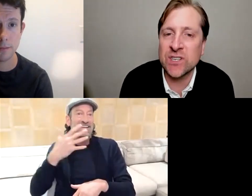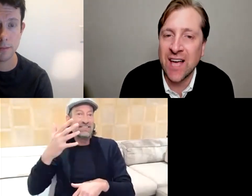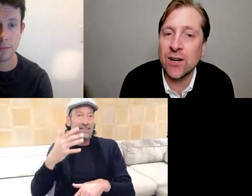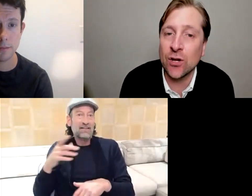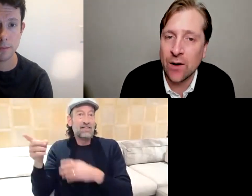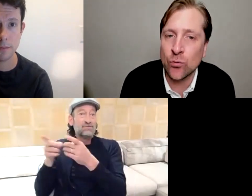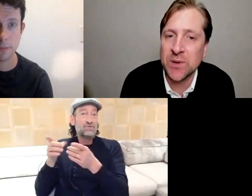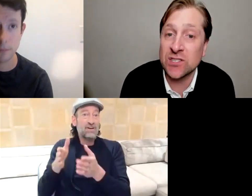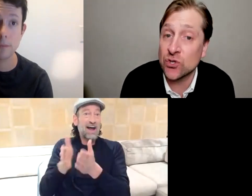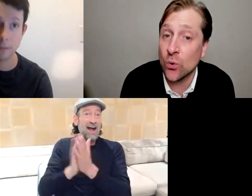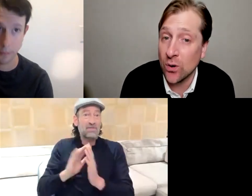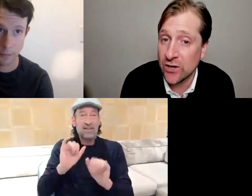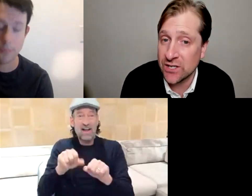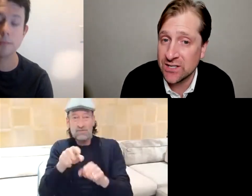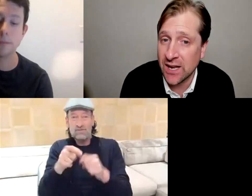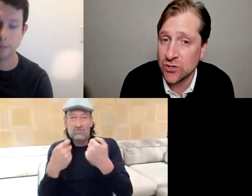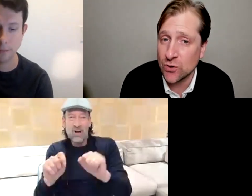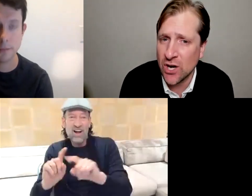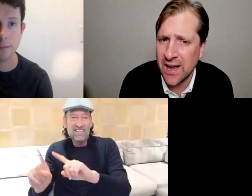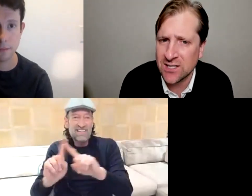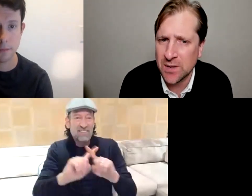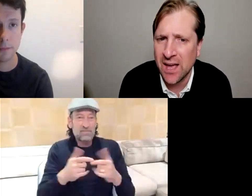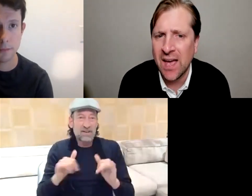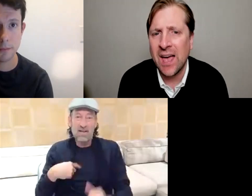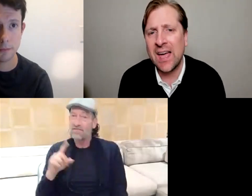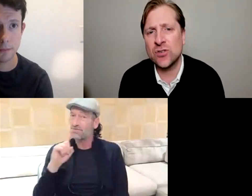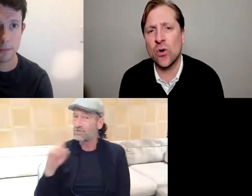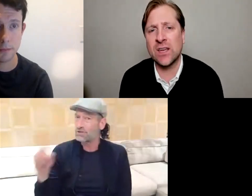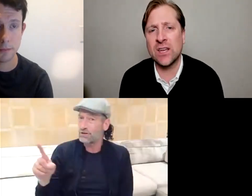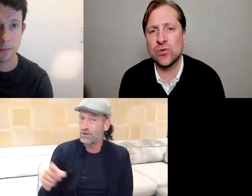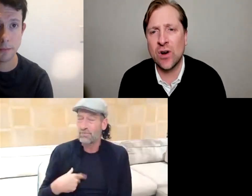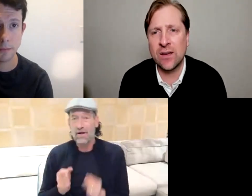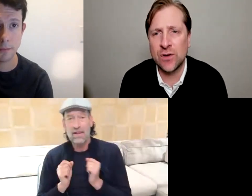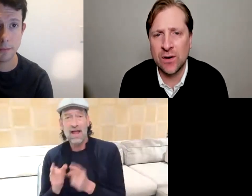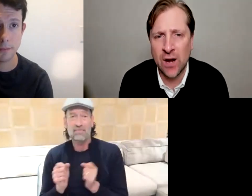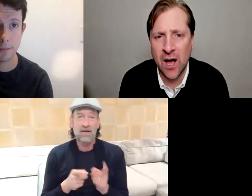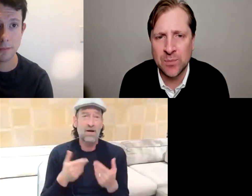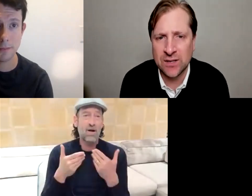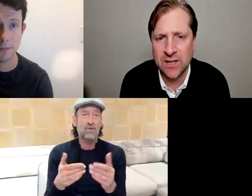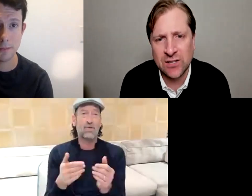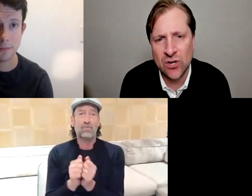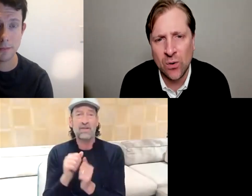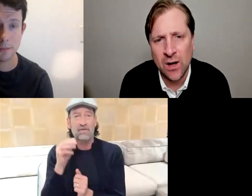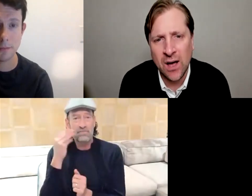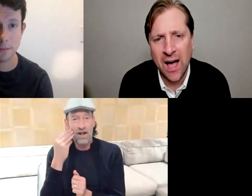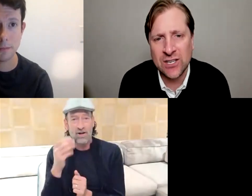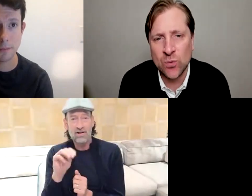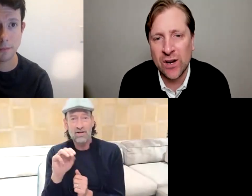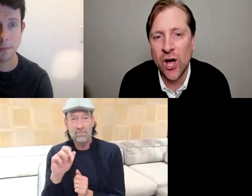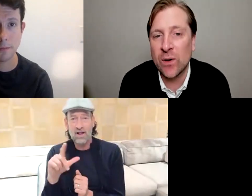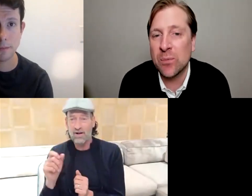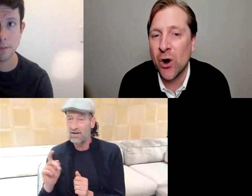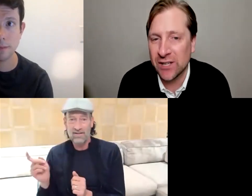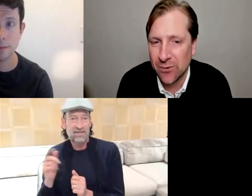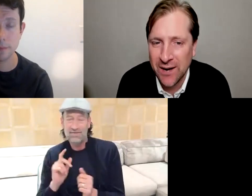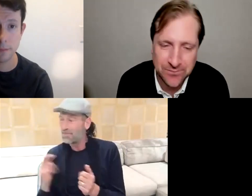the recital at Ruby's school where she's singing. So Sean asked me, hey, Troy, can you try a few different options? And so I just went